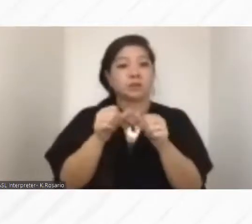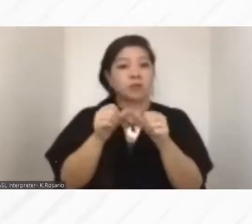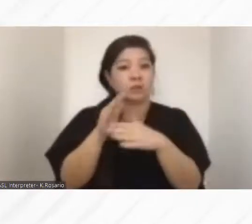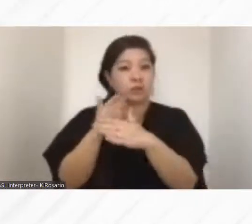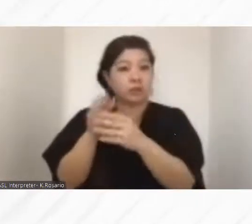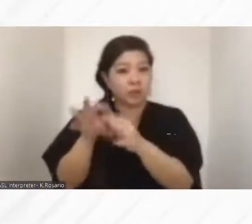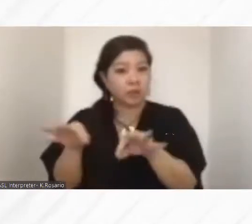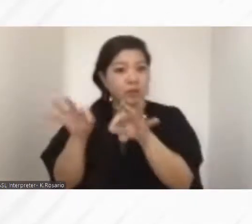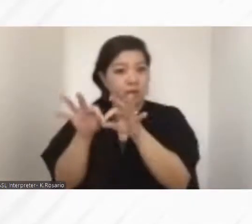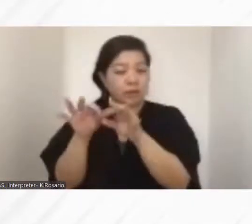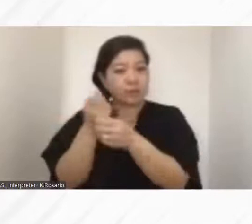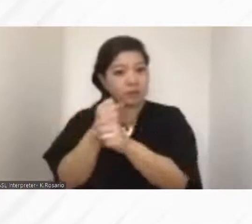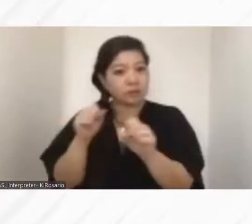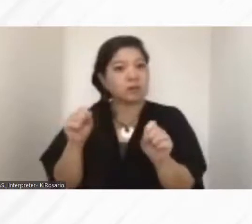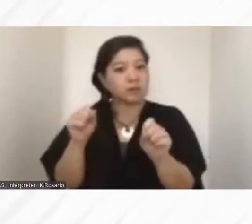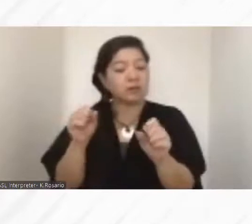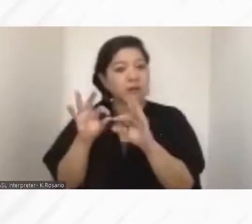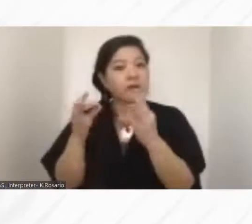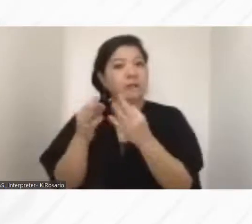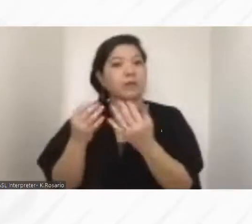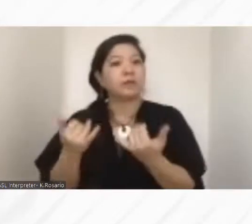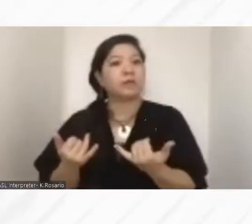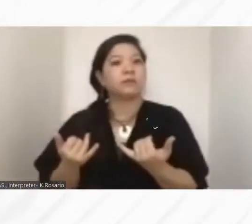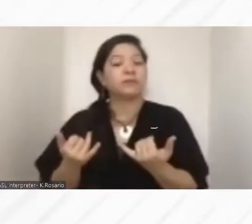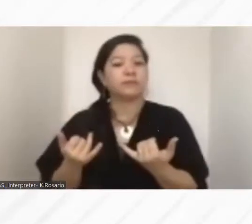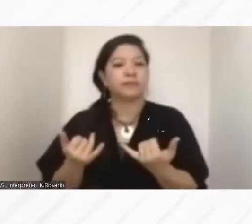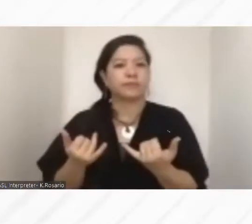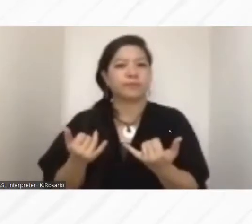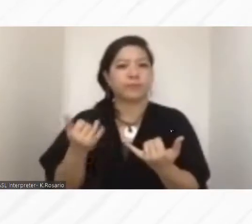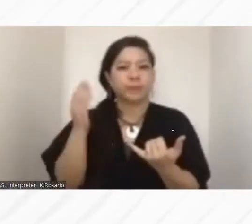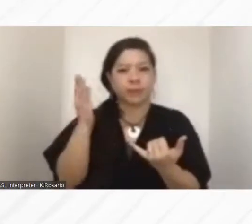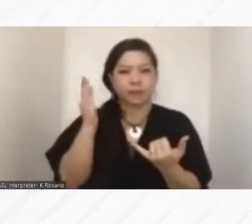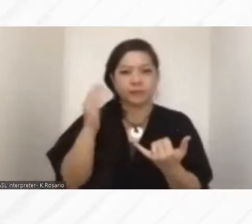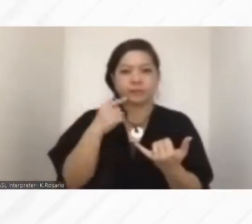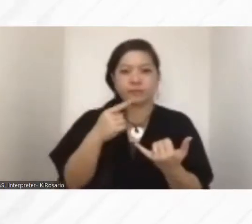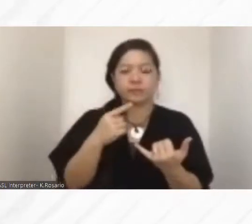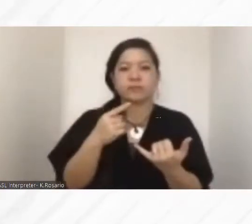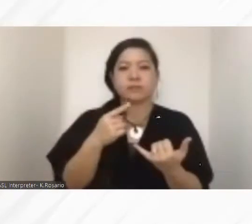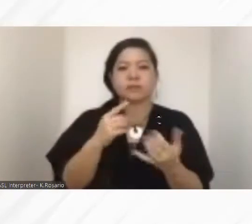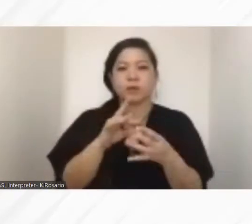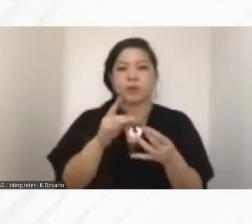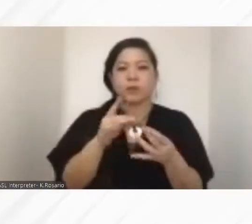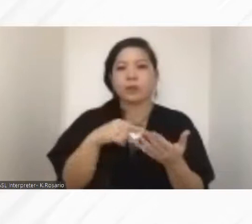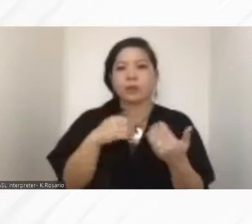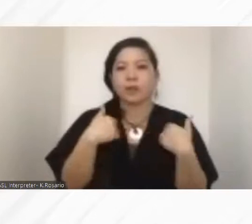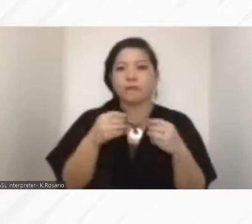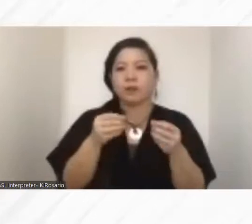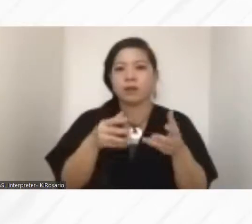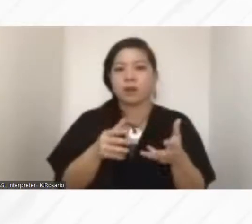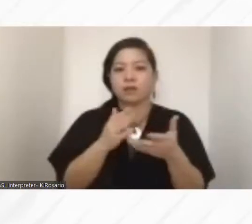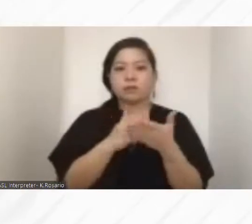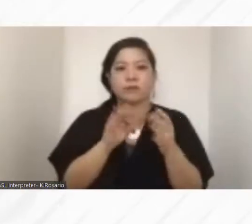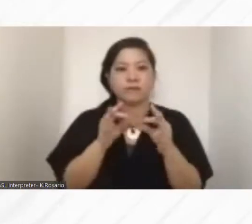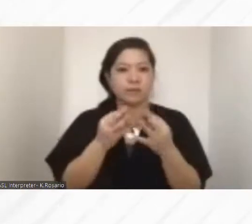importance of being safe as a family. Speaker mentioned, and the governor mentioned, how we have lost some families